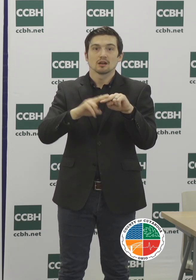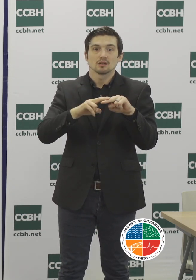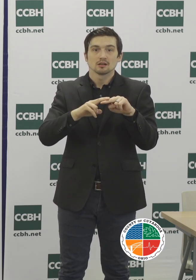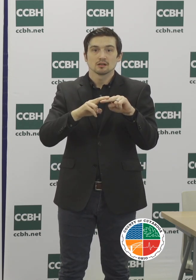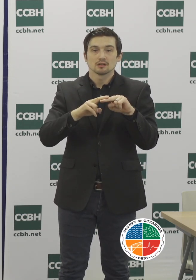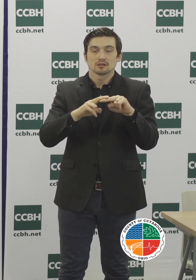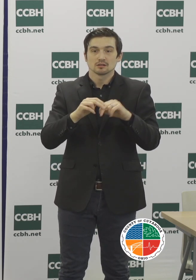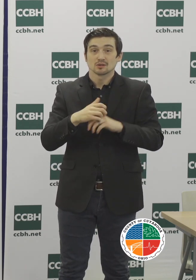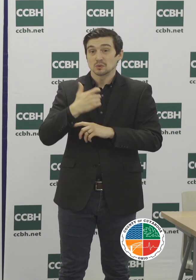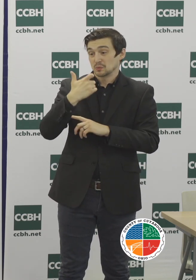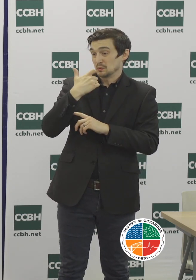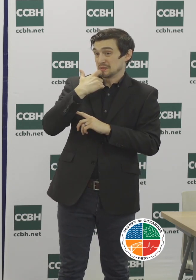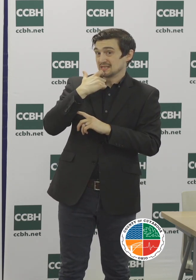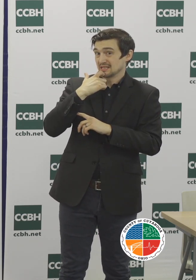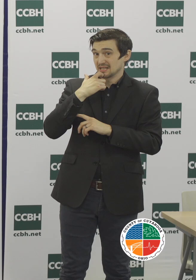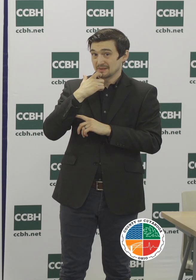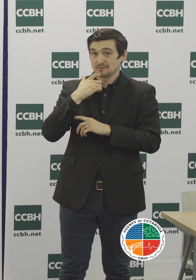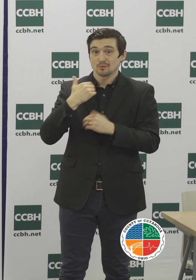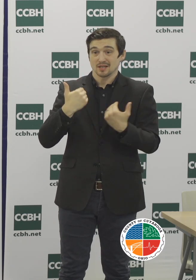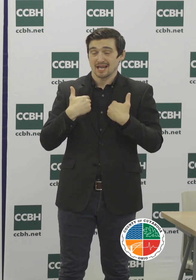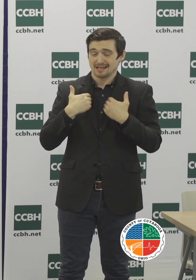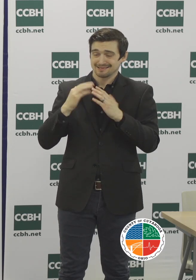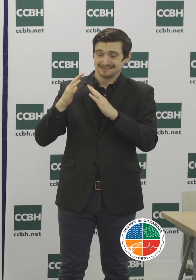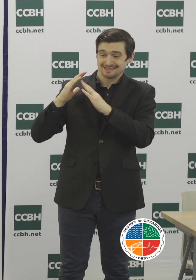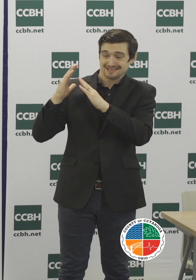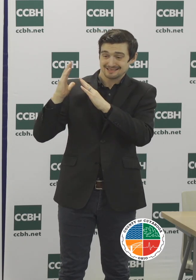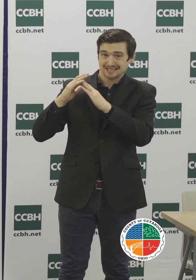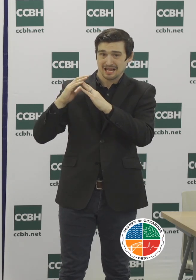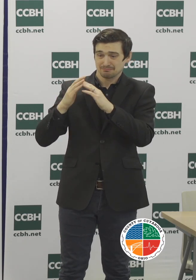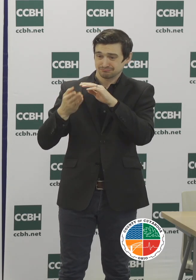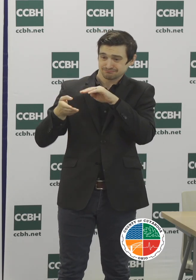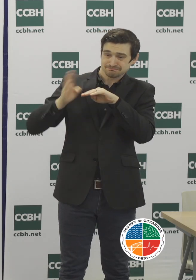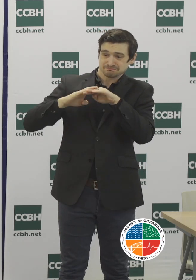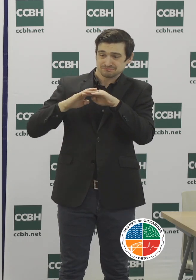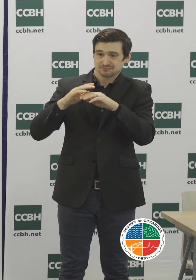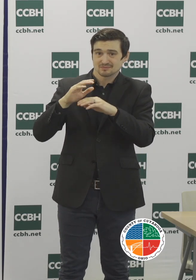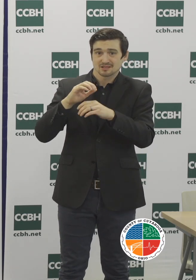largest daily increase in cases since May 8th, just yesterday.